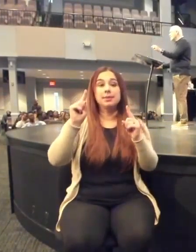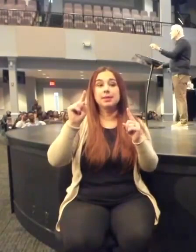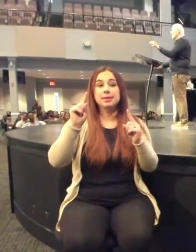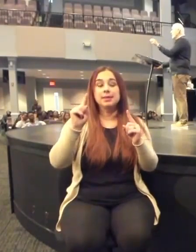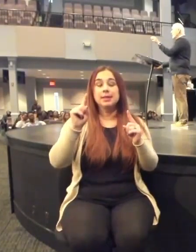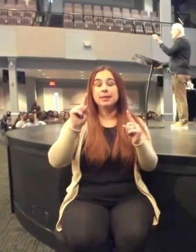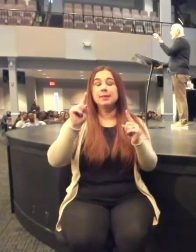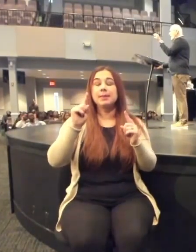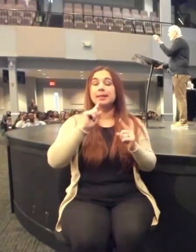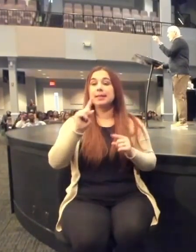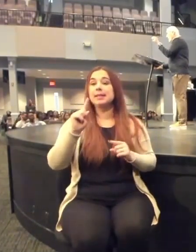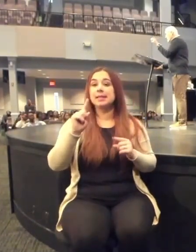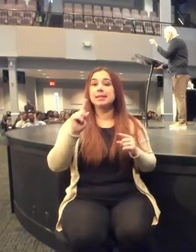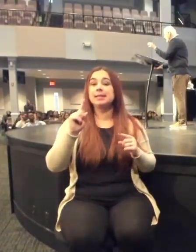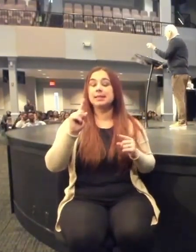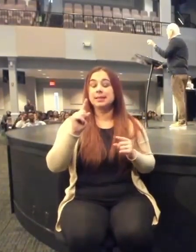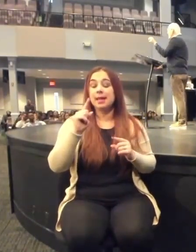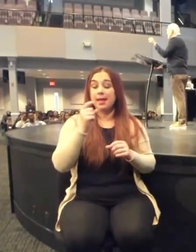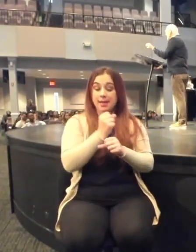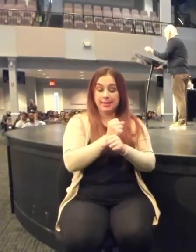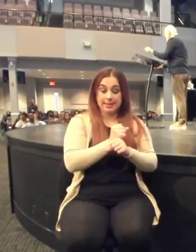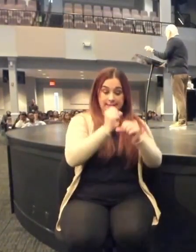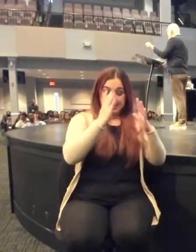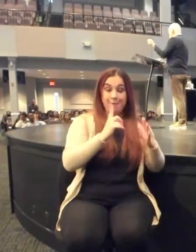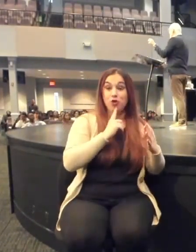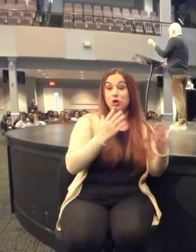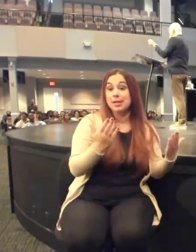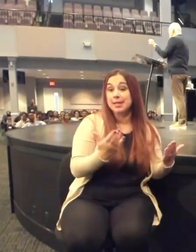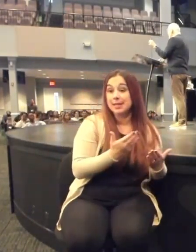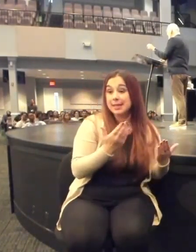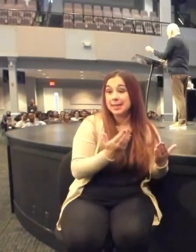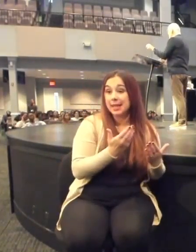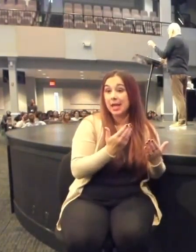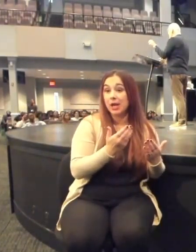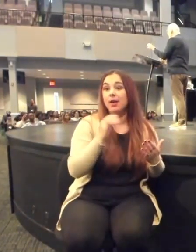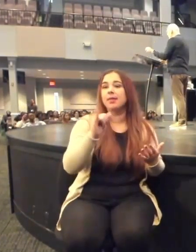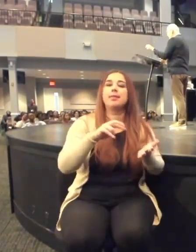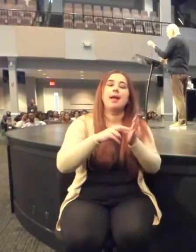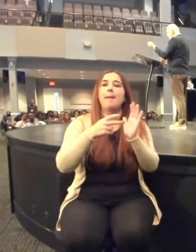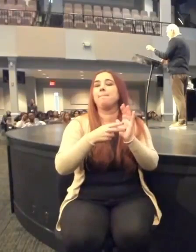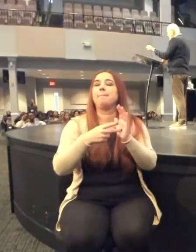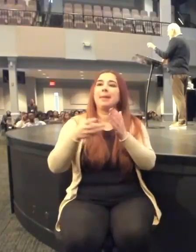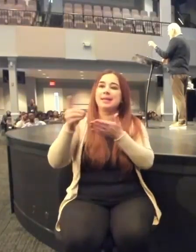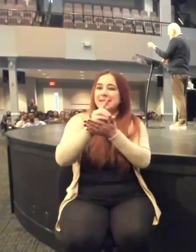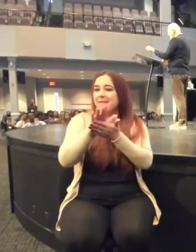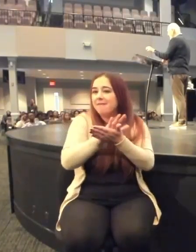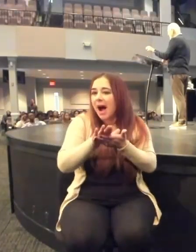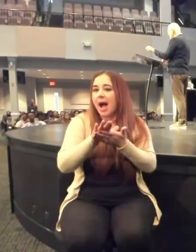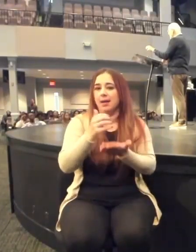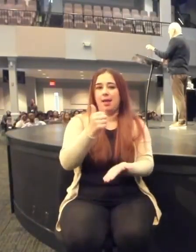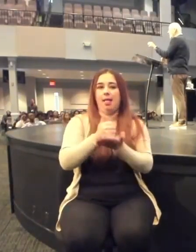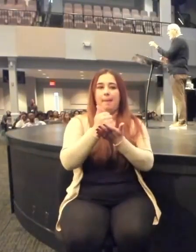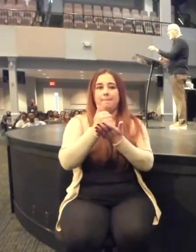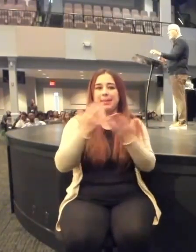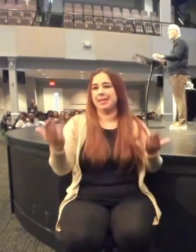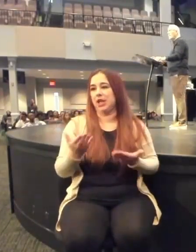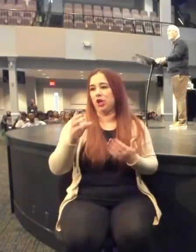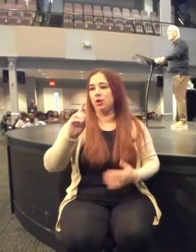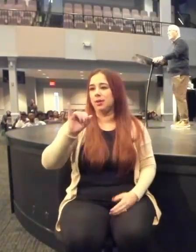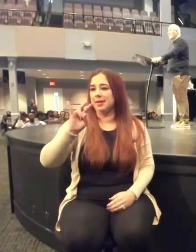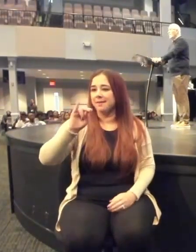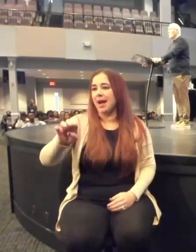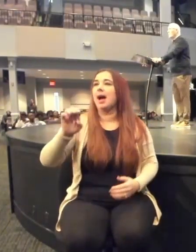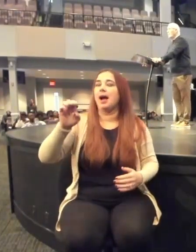simply this. The Savior is here, and that means divine help is here. And